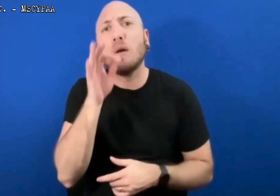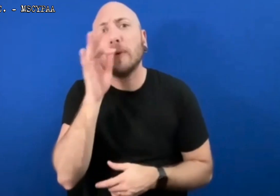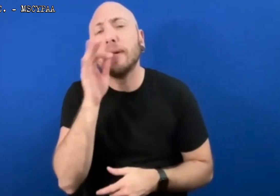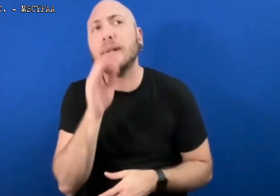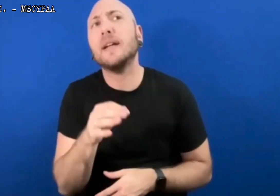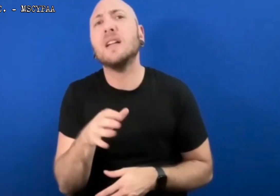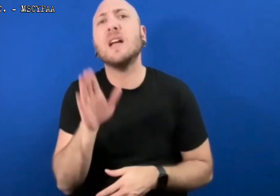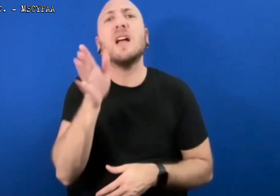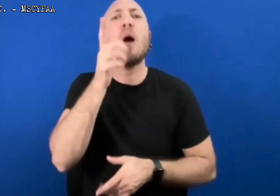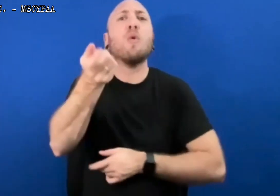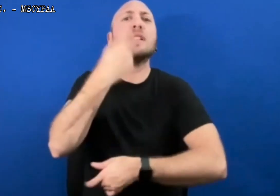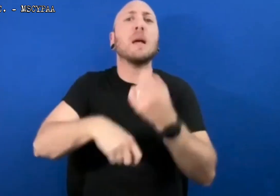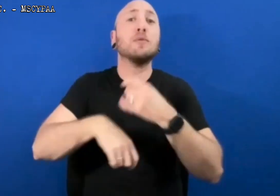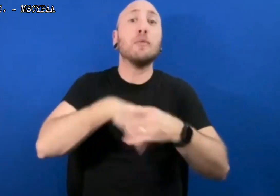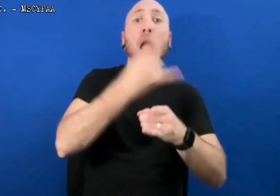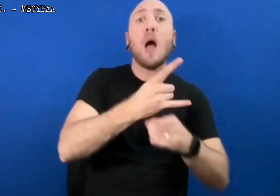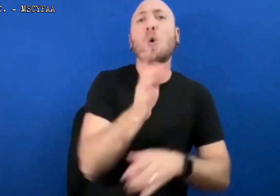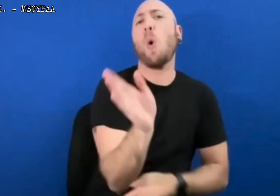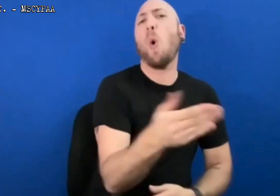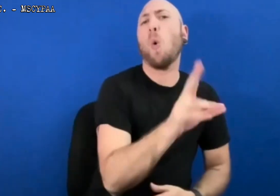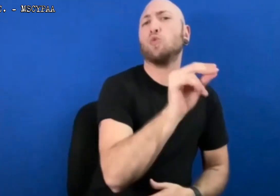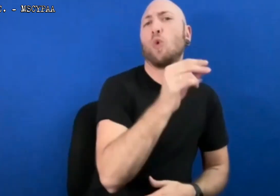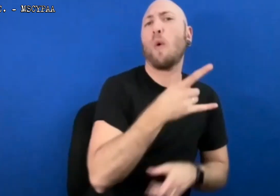And I ended up